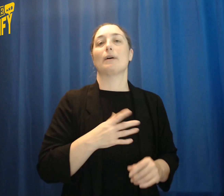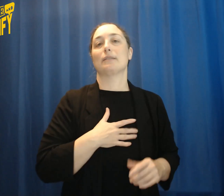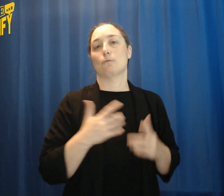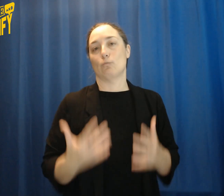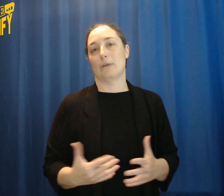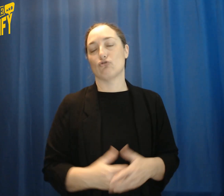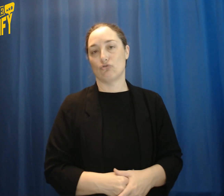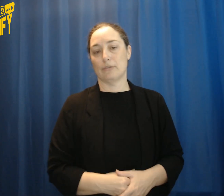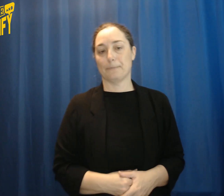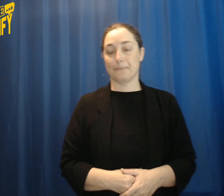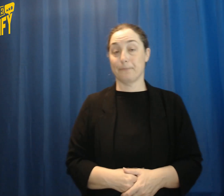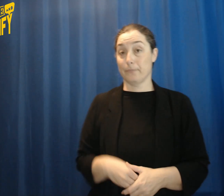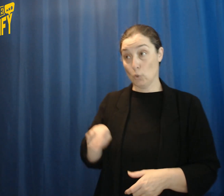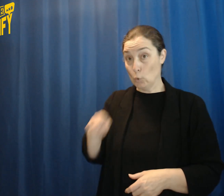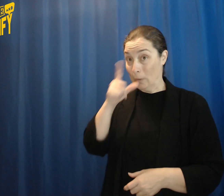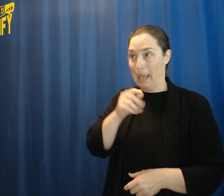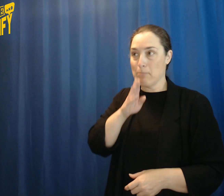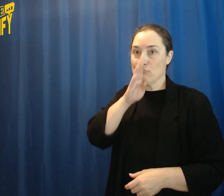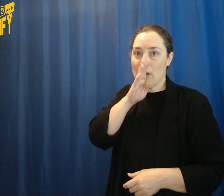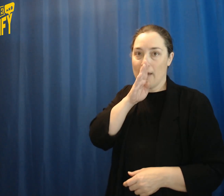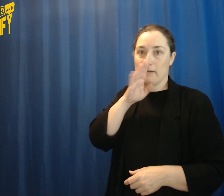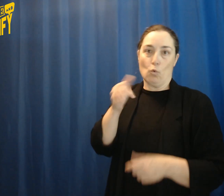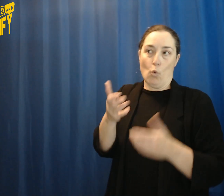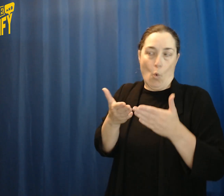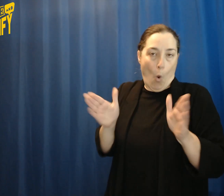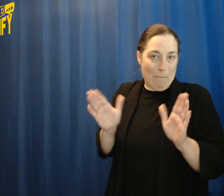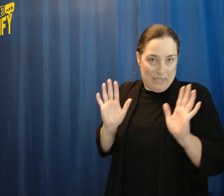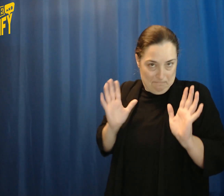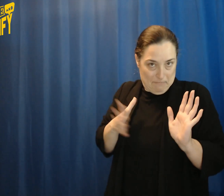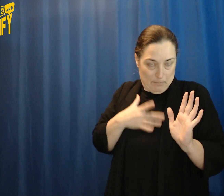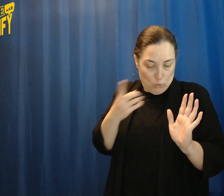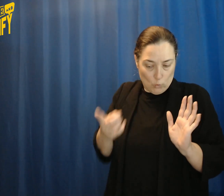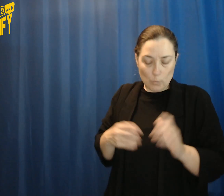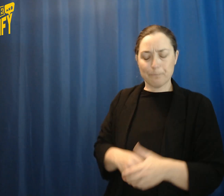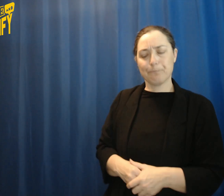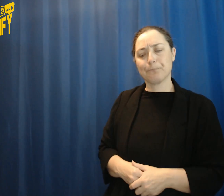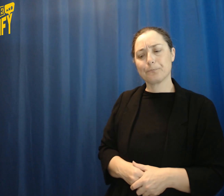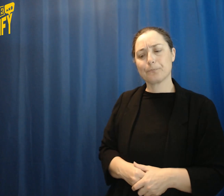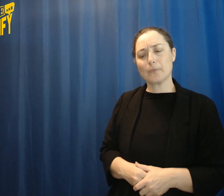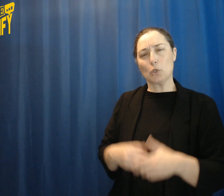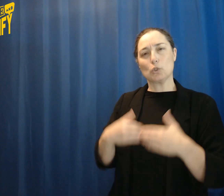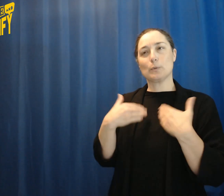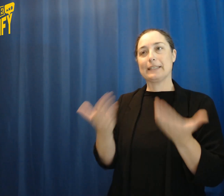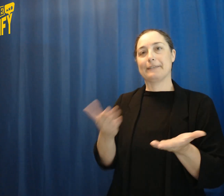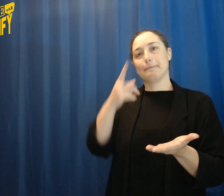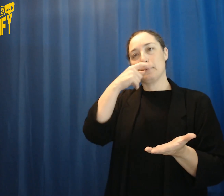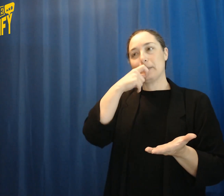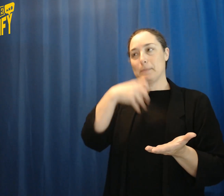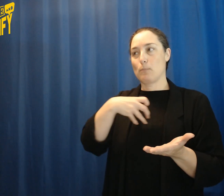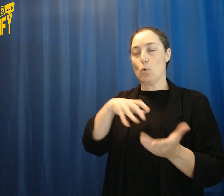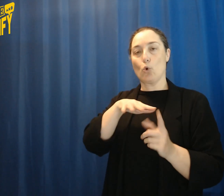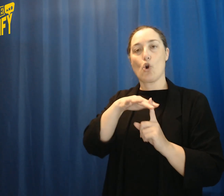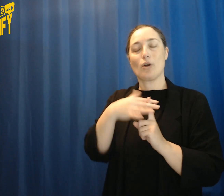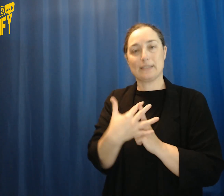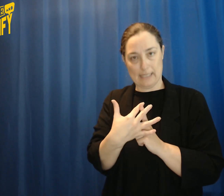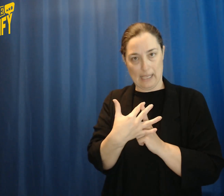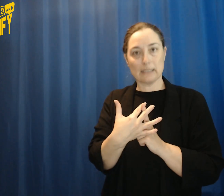as private or as open about this as you want. But just to give people a bit of context, everyone that's on this